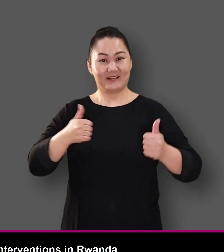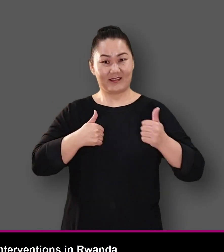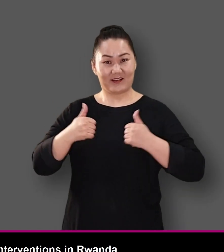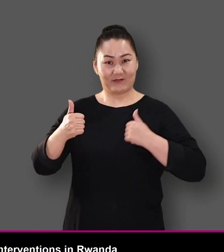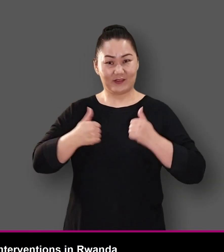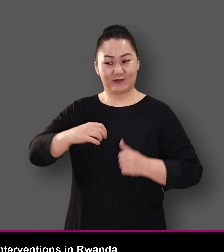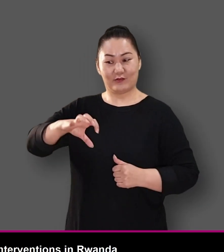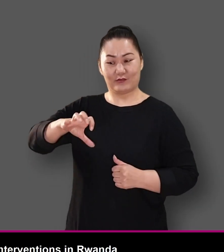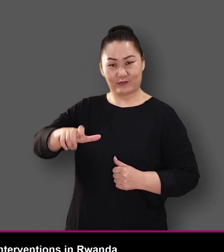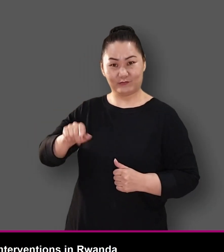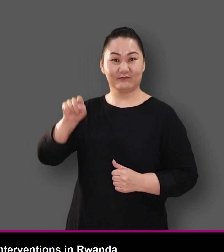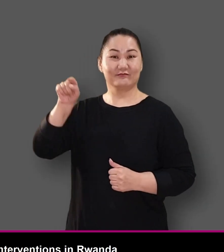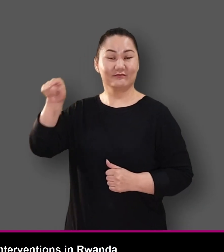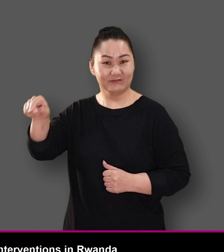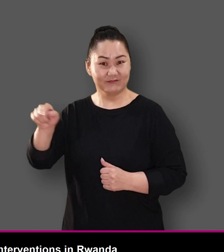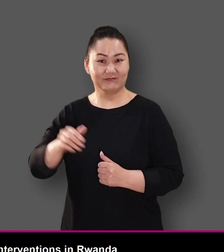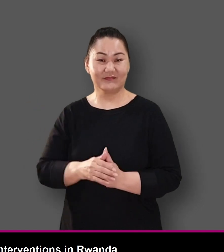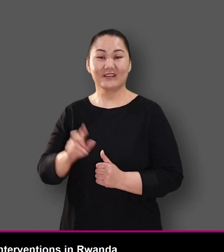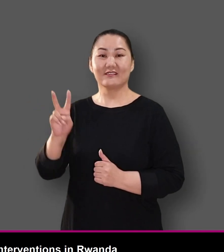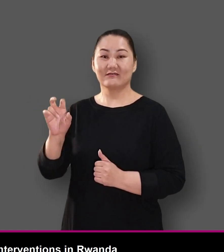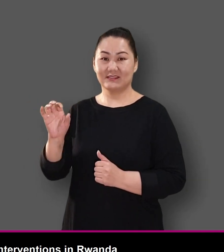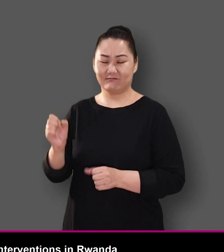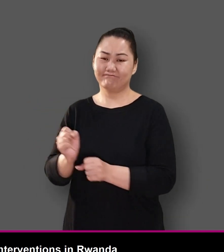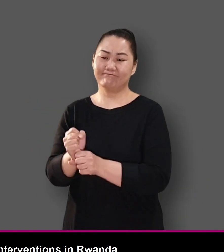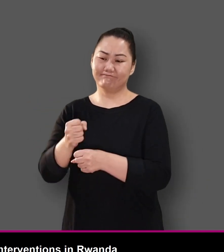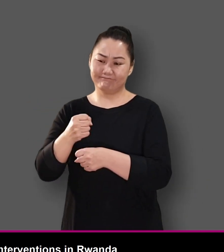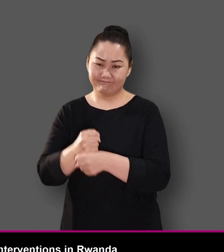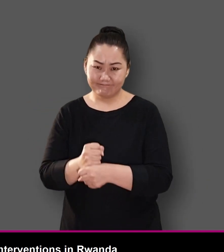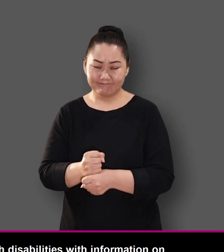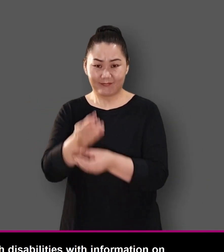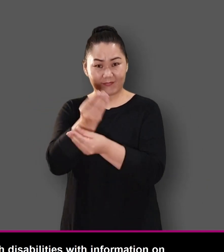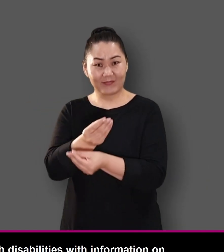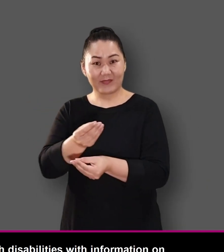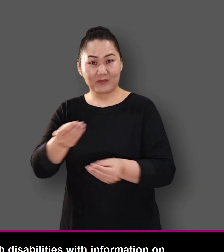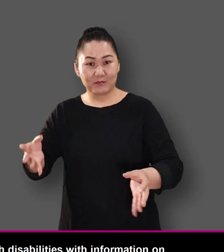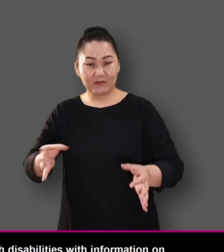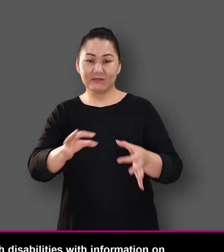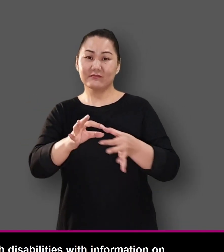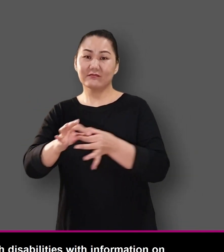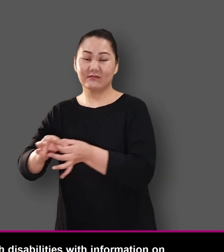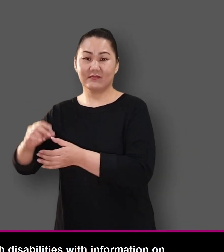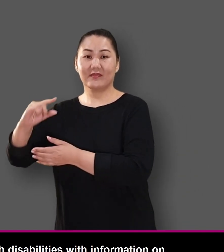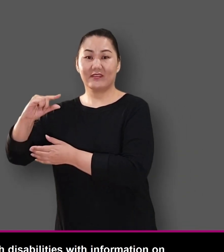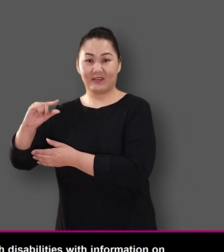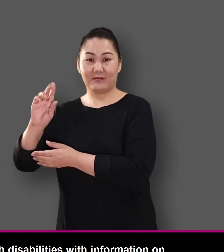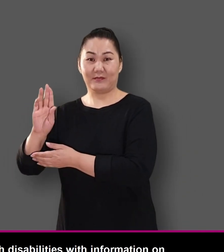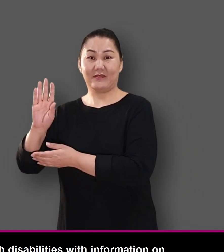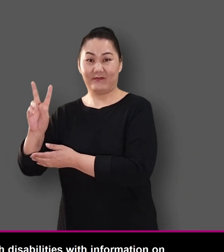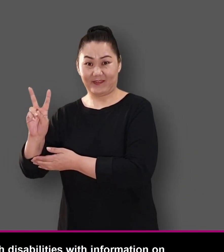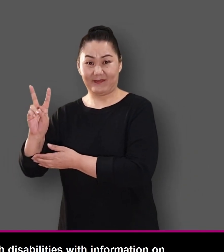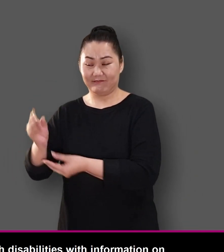We had specific interventions in Rwanda, reaching out to women with disabilities with information